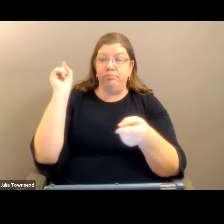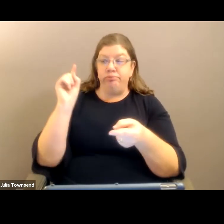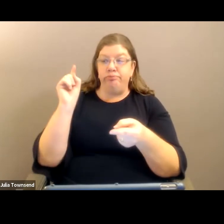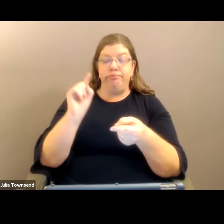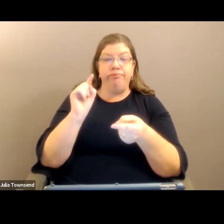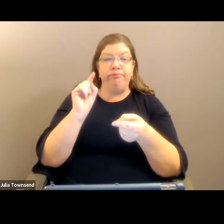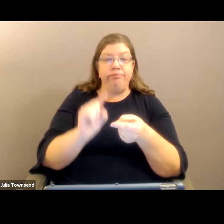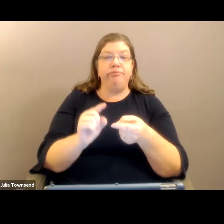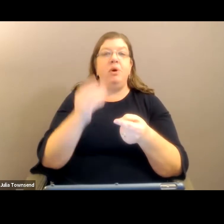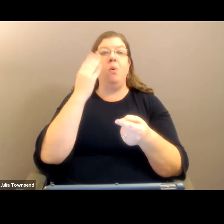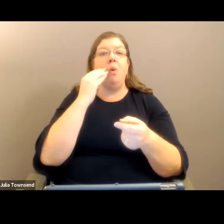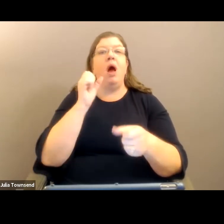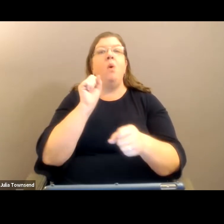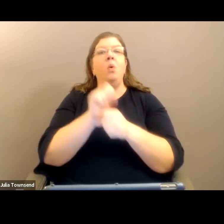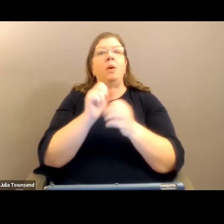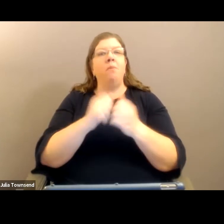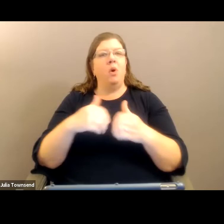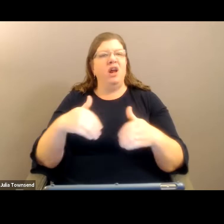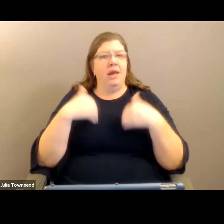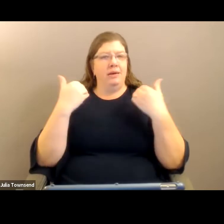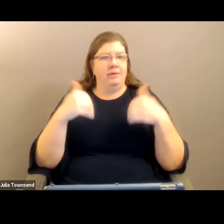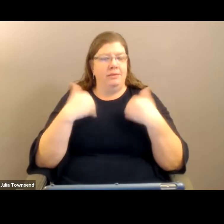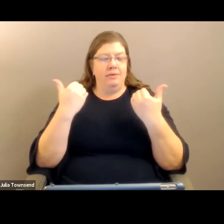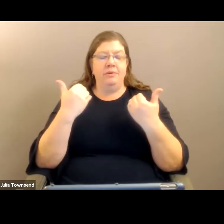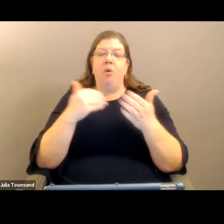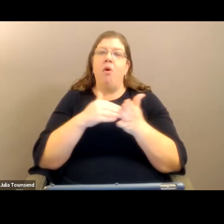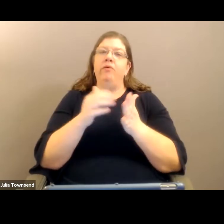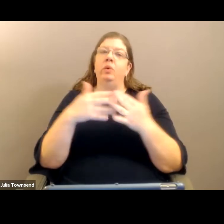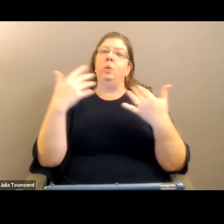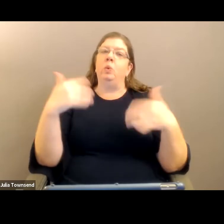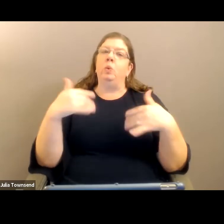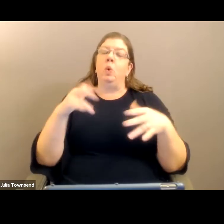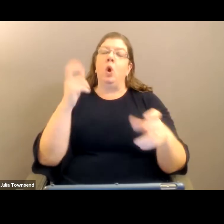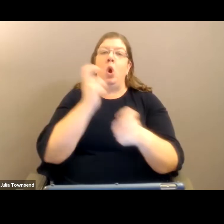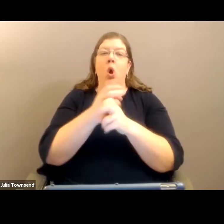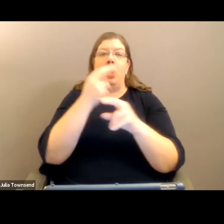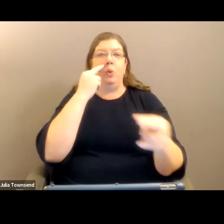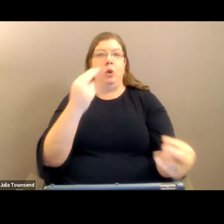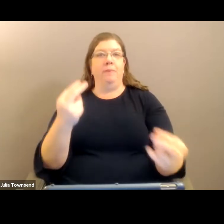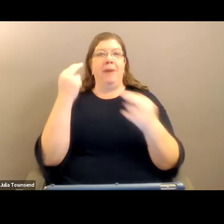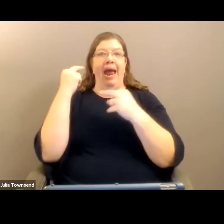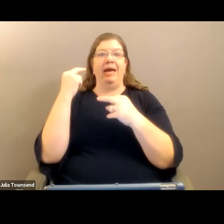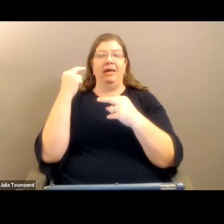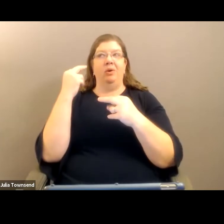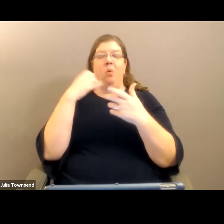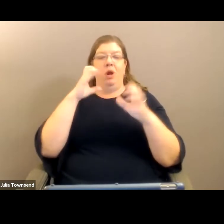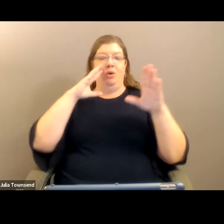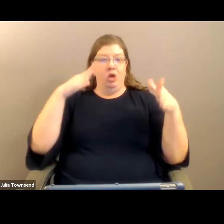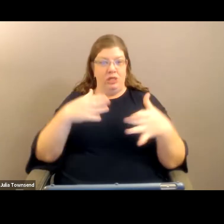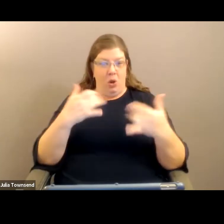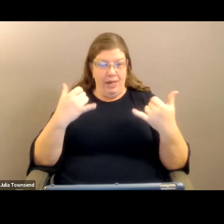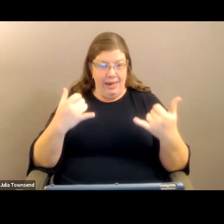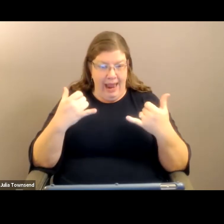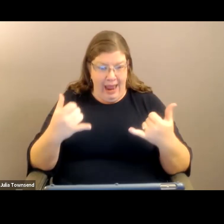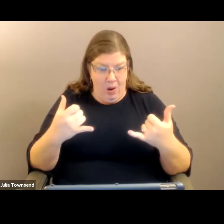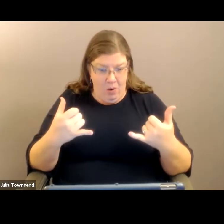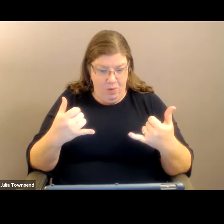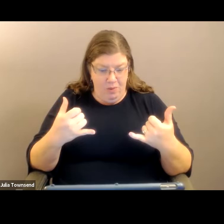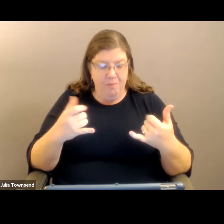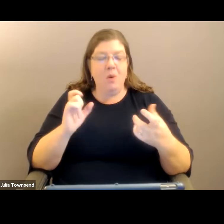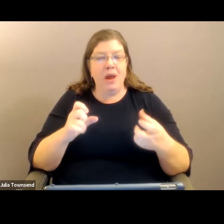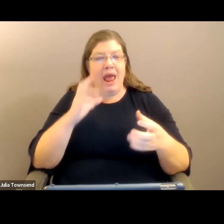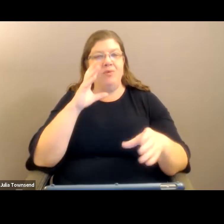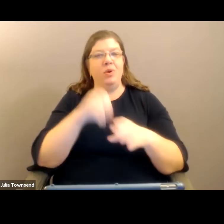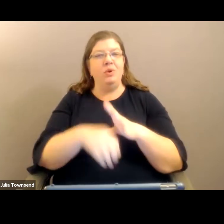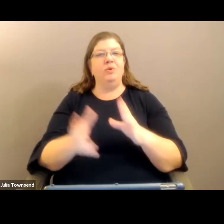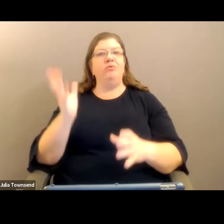because we're working earlier in that. And oftentimes it's so hard to look back because we just want to concentrate on the now, but we also have to include